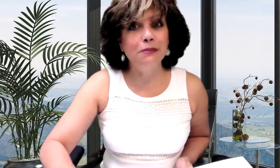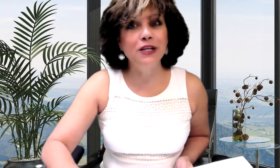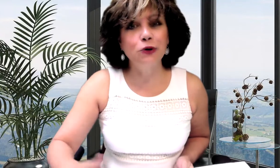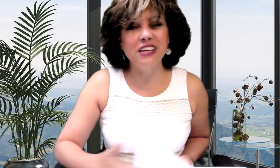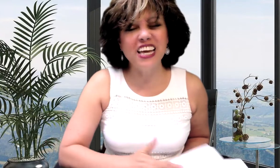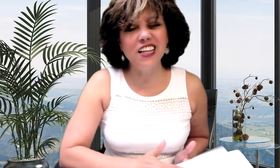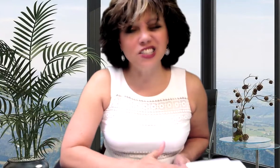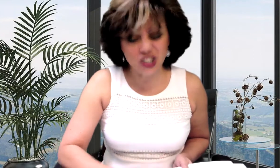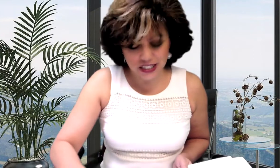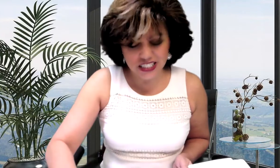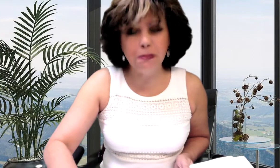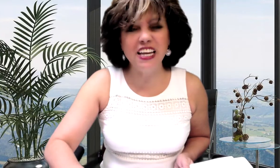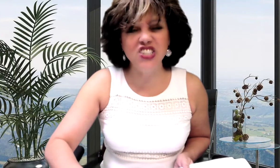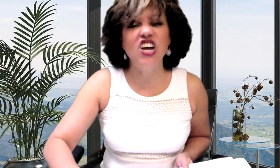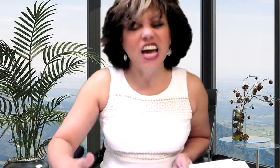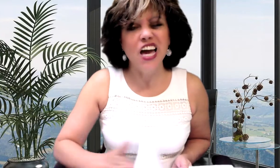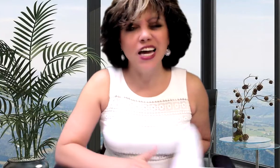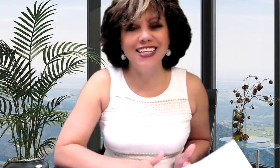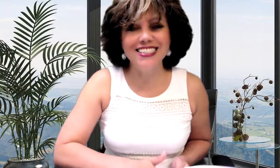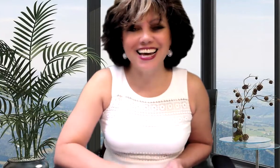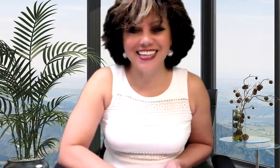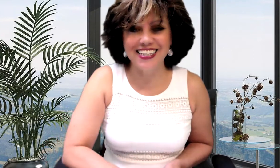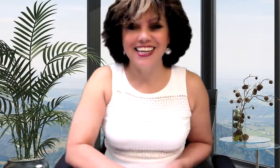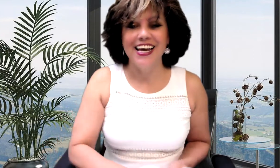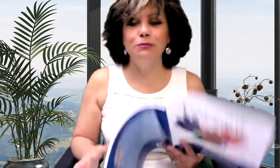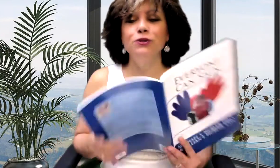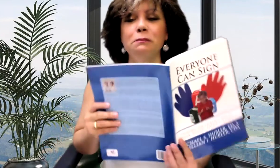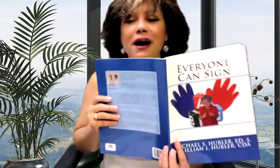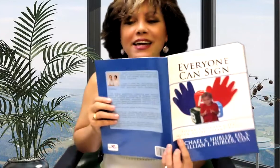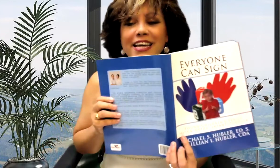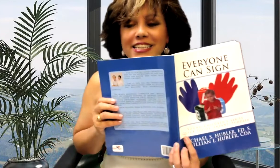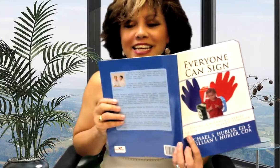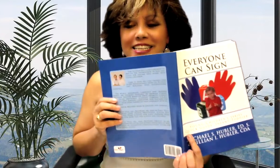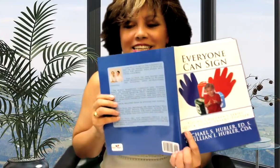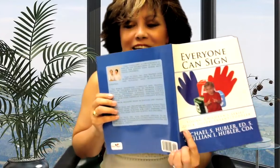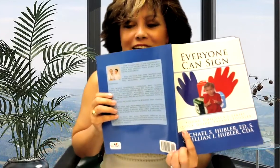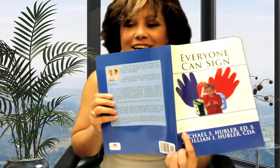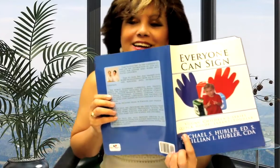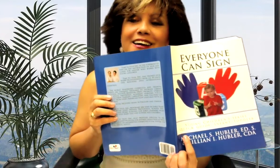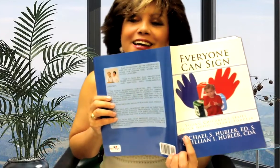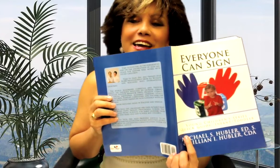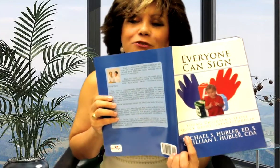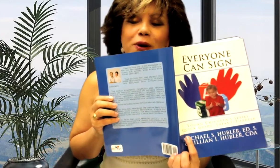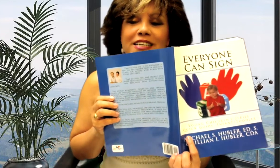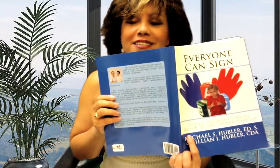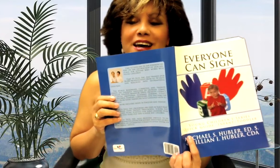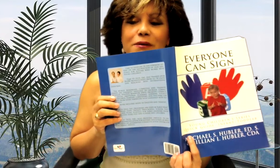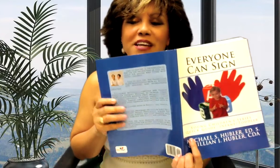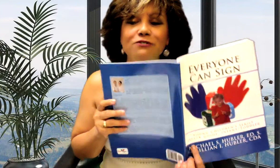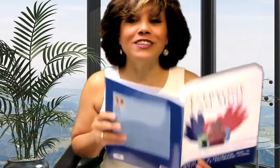do them in English, in Spanish, and in sign. I'm using my handy dandy, everyone can sign infant